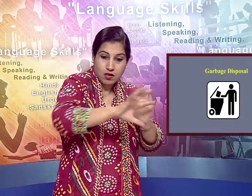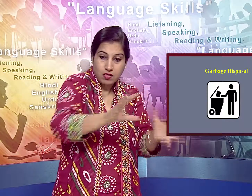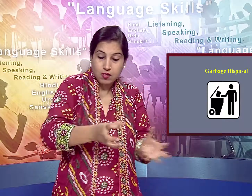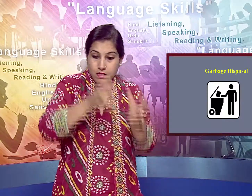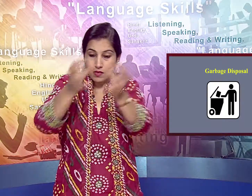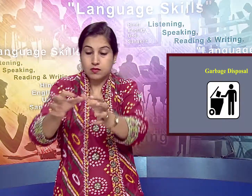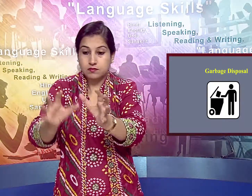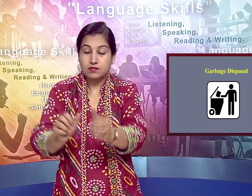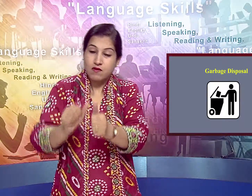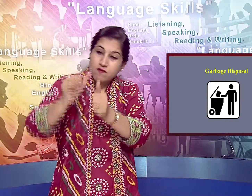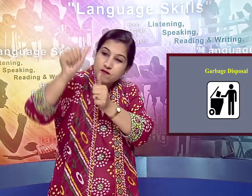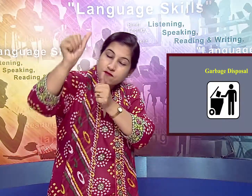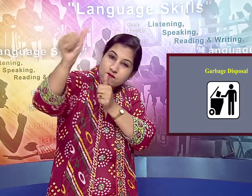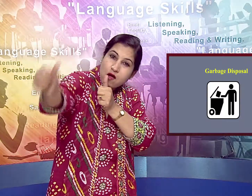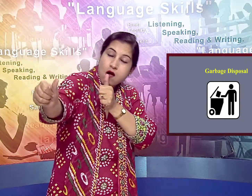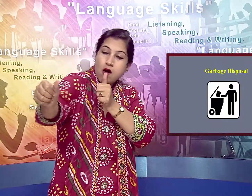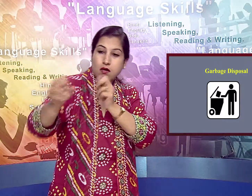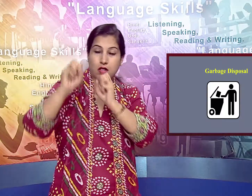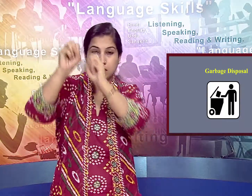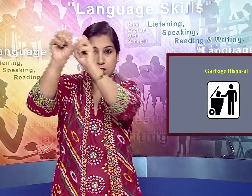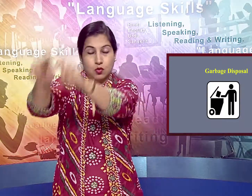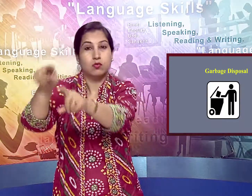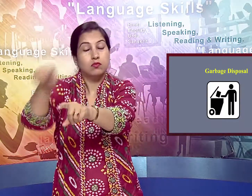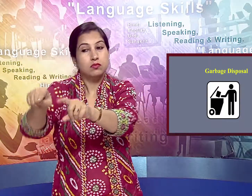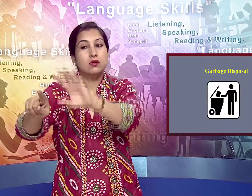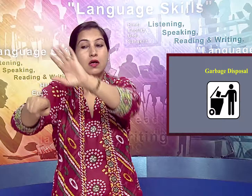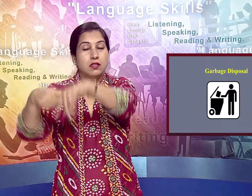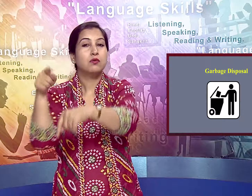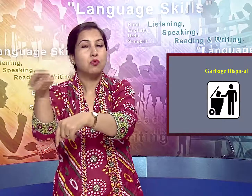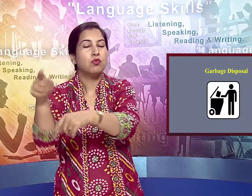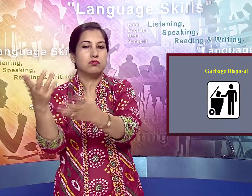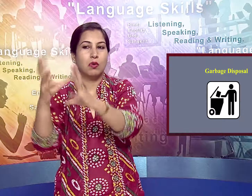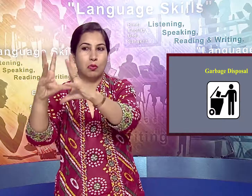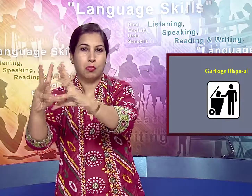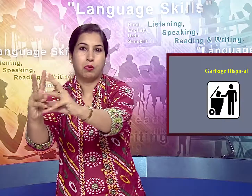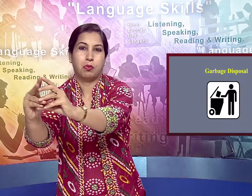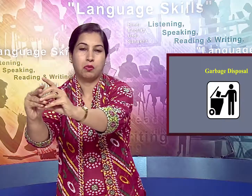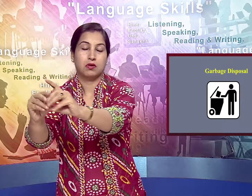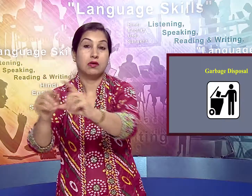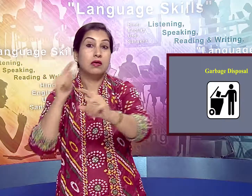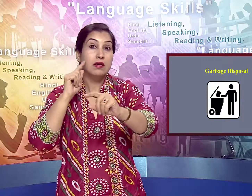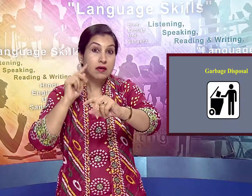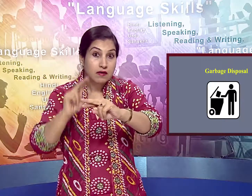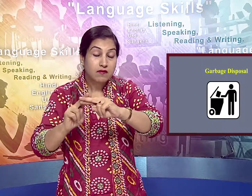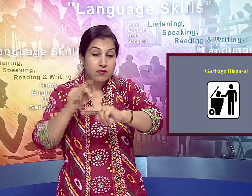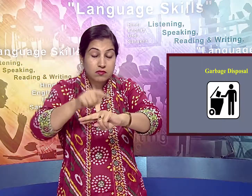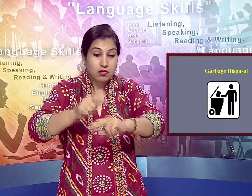from the living area where it is treated. If not collected for many days,